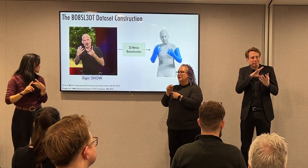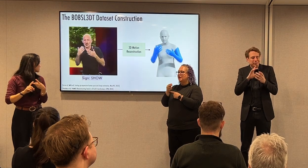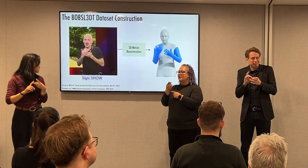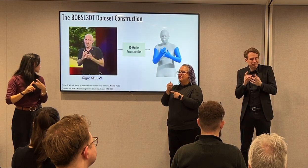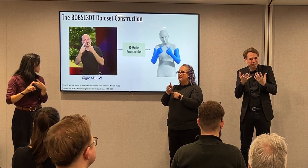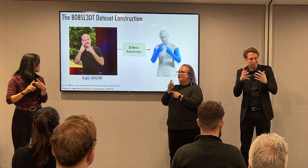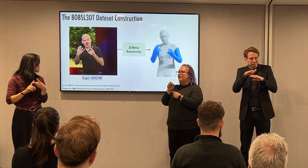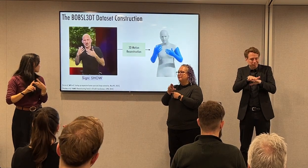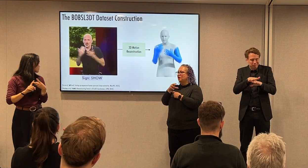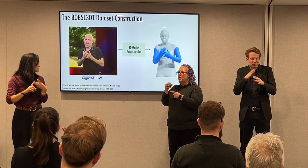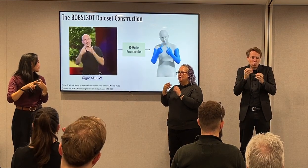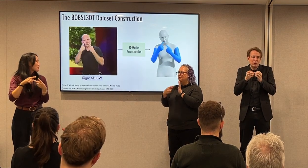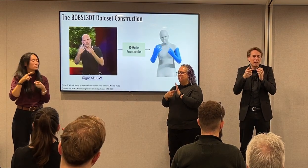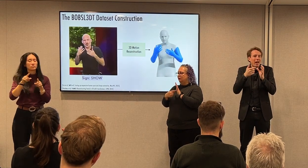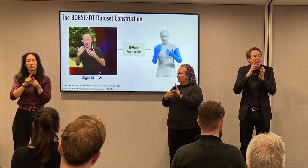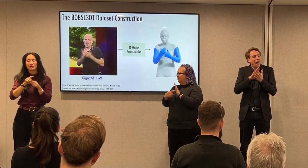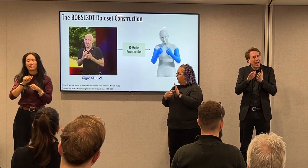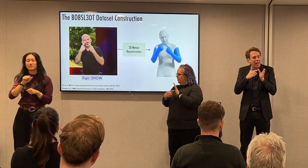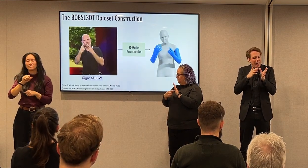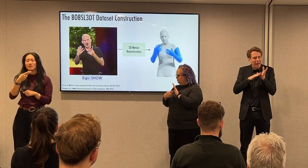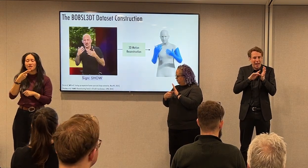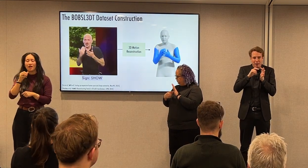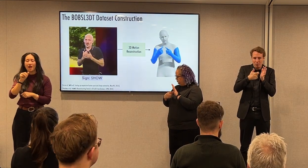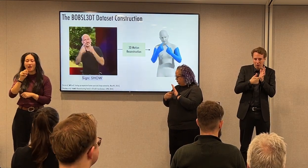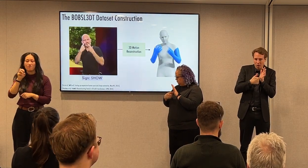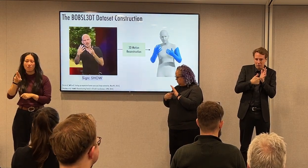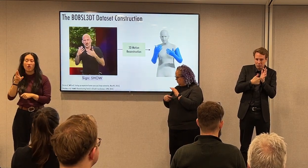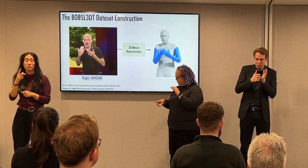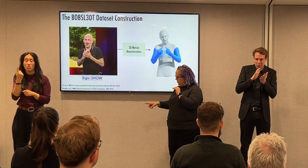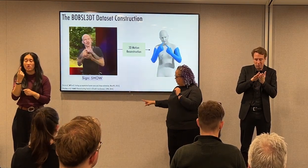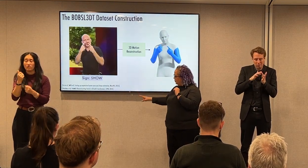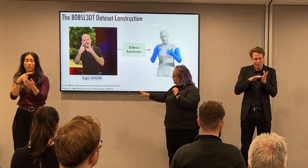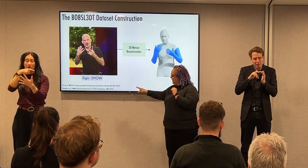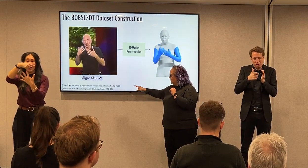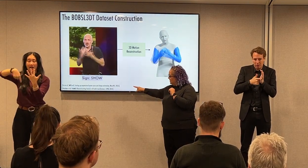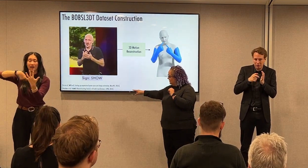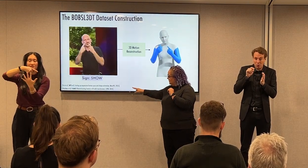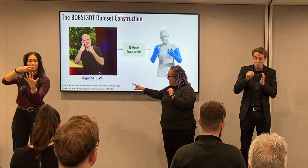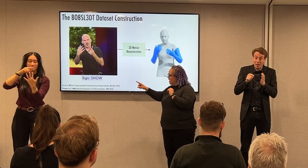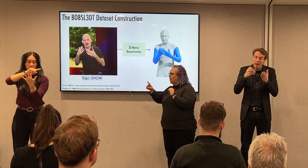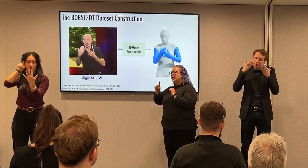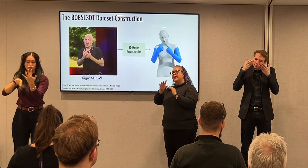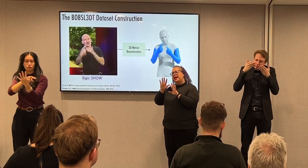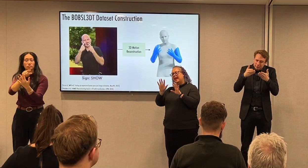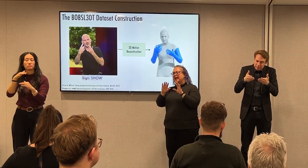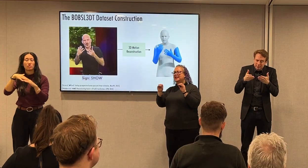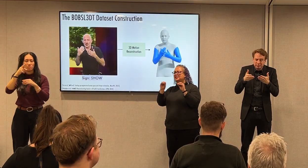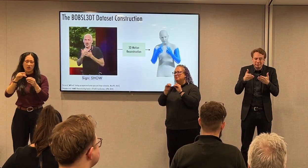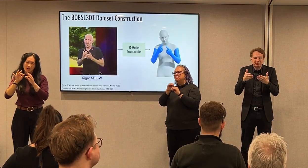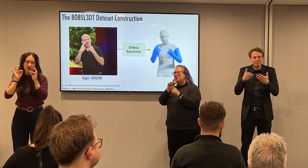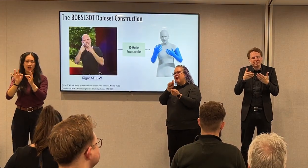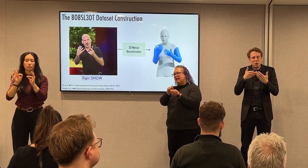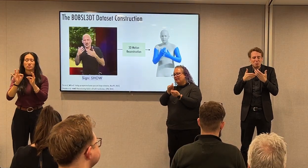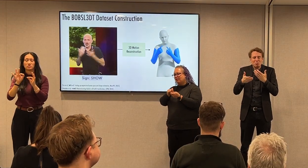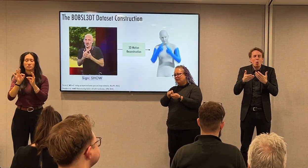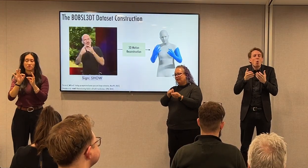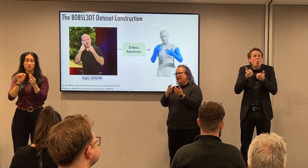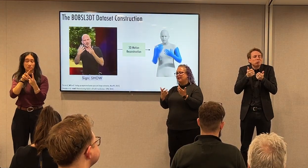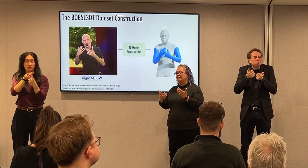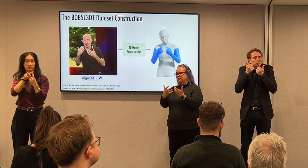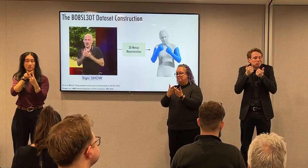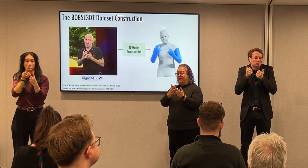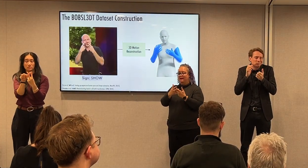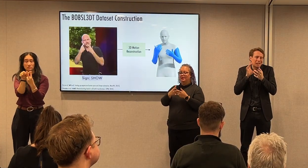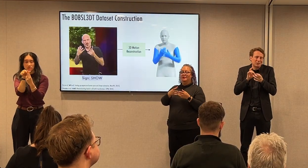model, which is only dedicated for the hand, but is a lot more accurate. And we combine the output of both